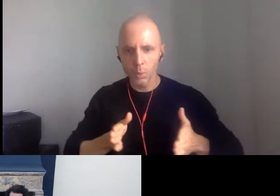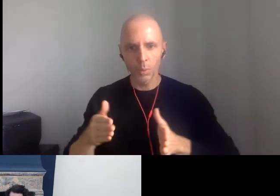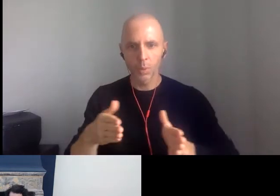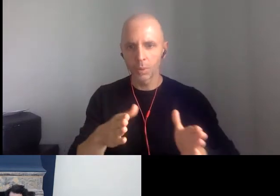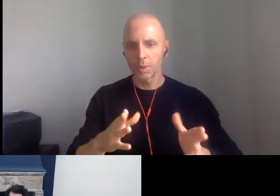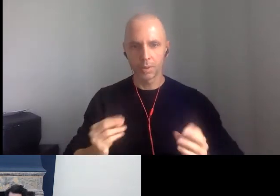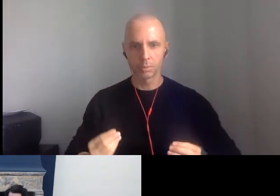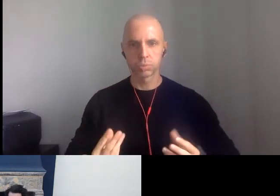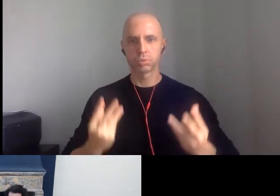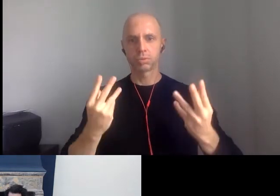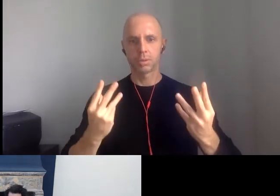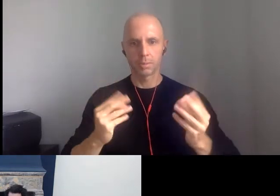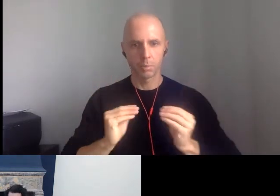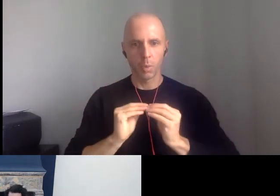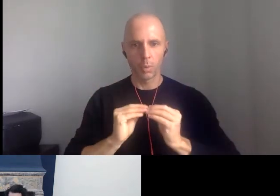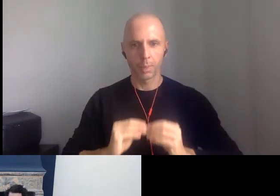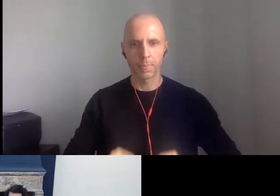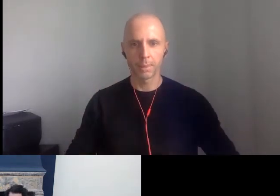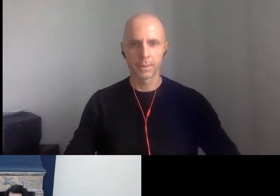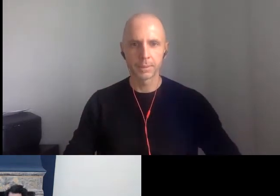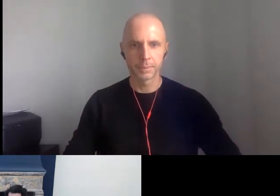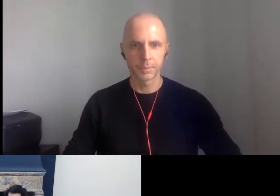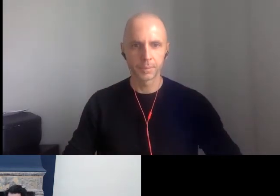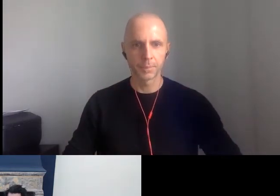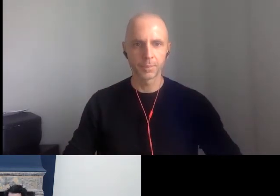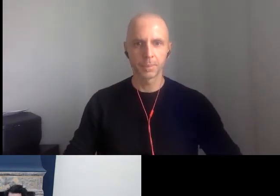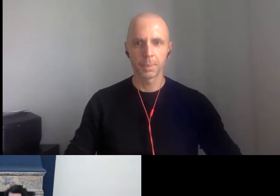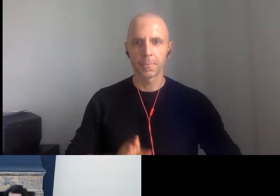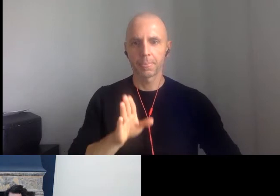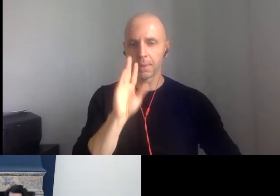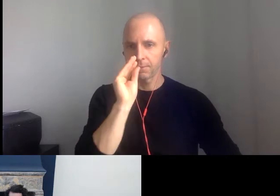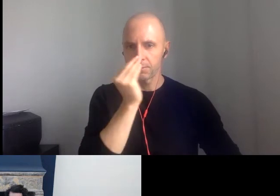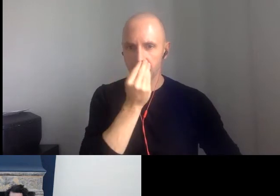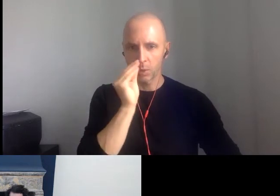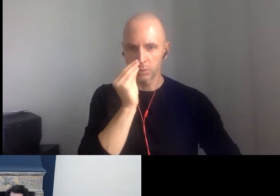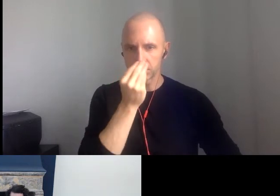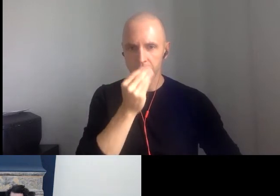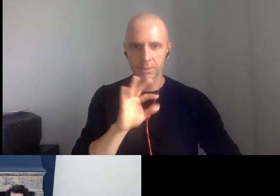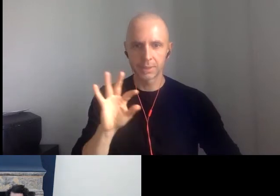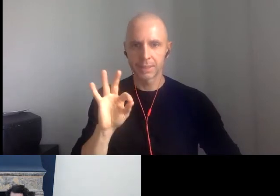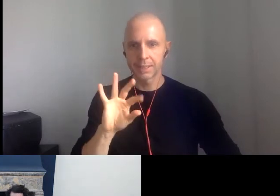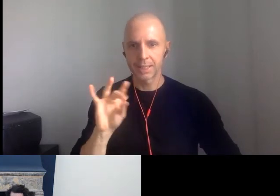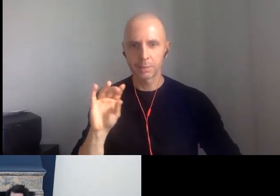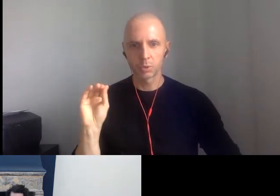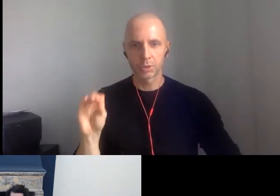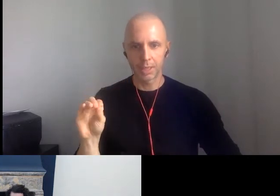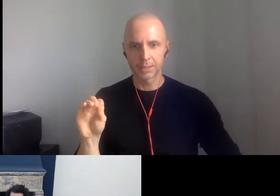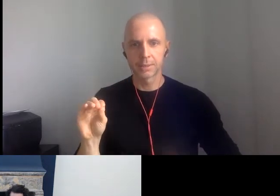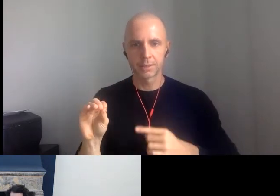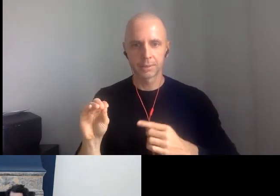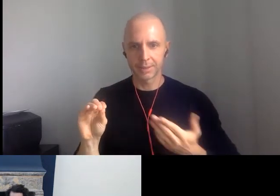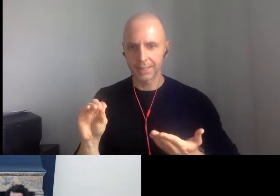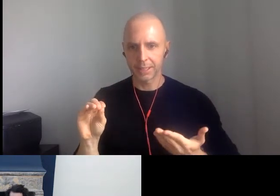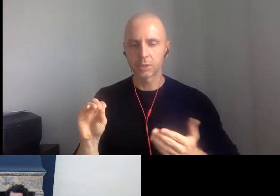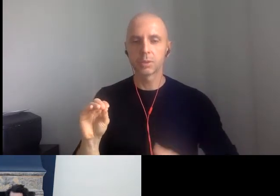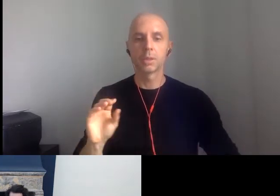Wildflower meadows. With a loss of 98% of meadows in the UK, it's become a really important goal for us